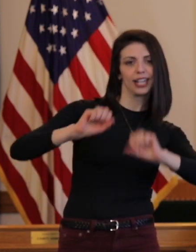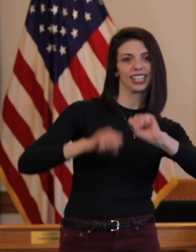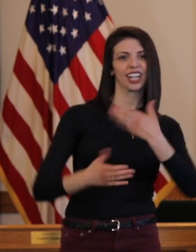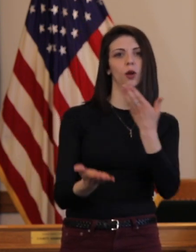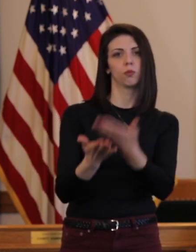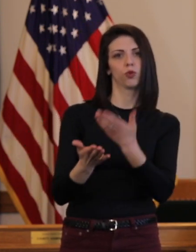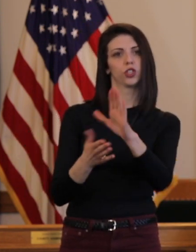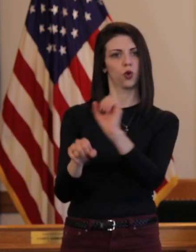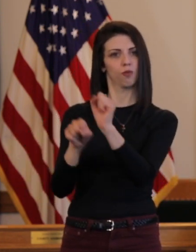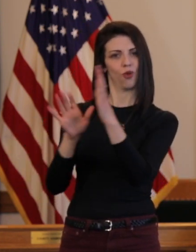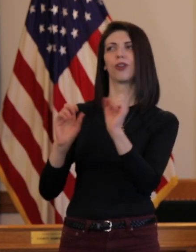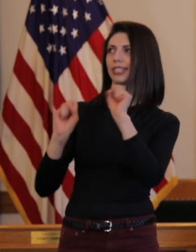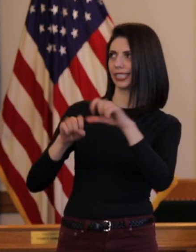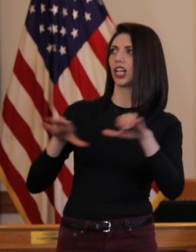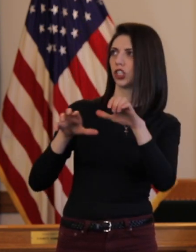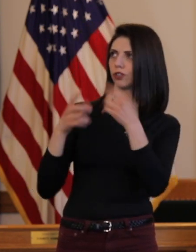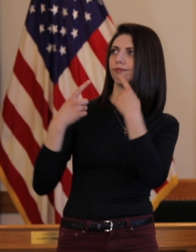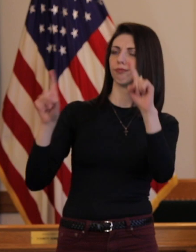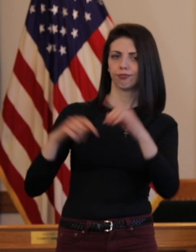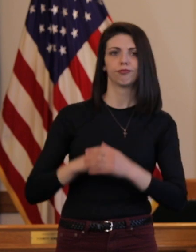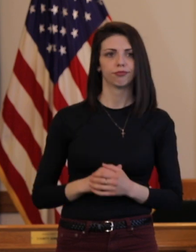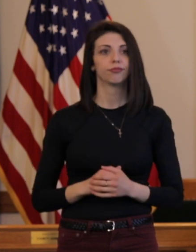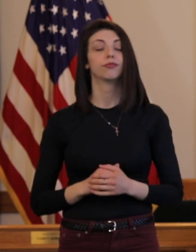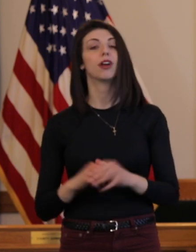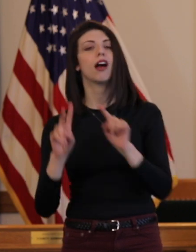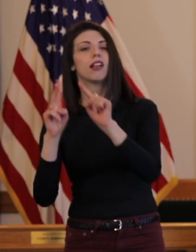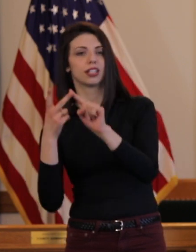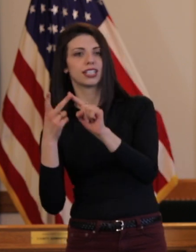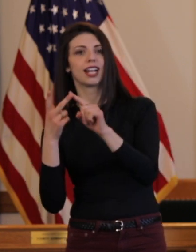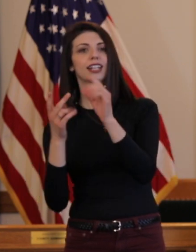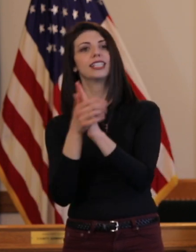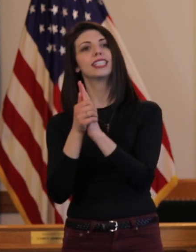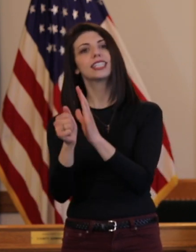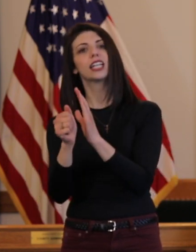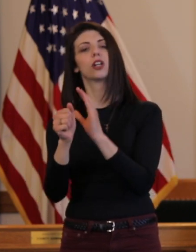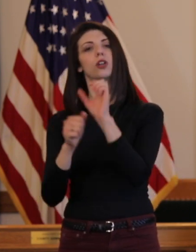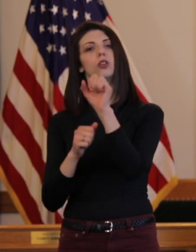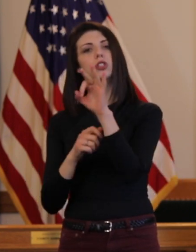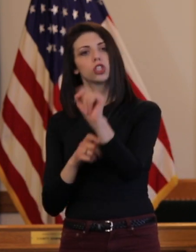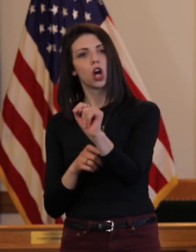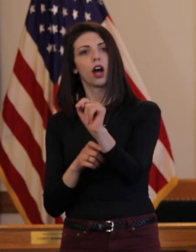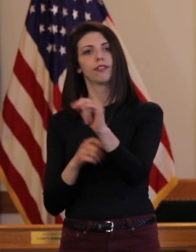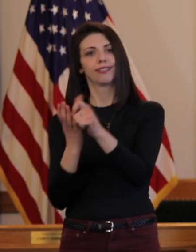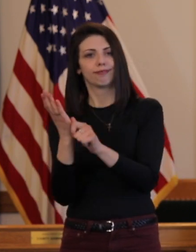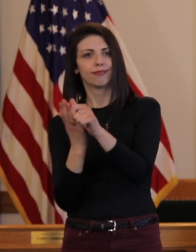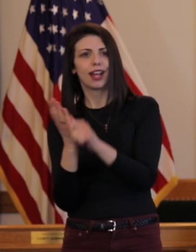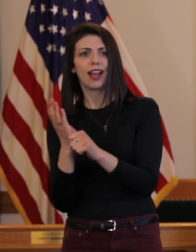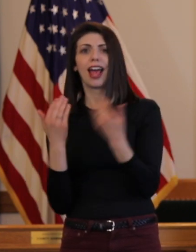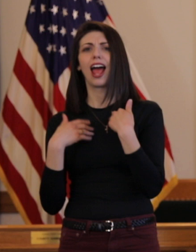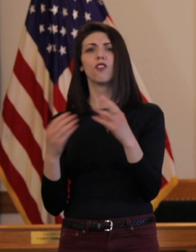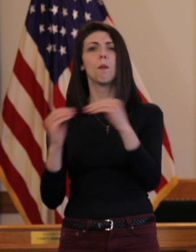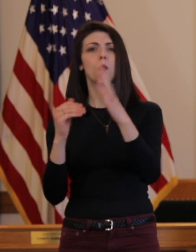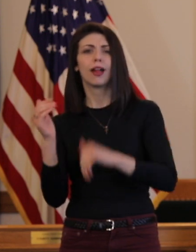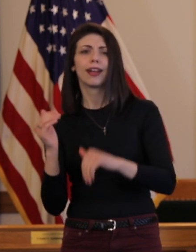job. Second is the SkillSoft catalog, which has over 9,000 topics to choose from. There are courses